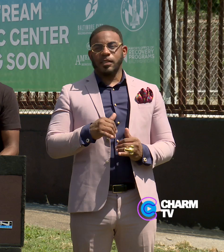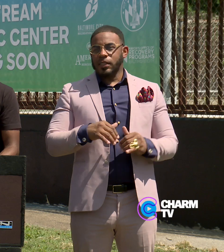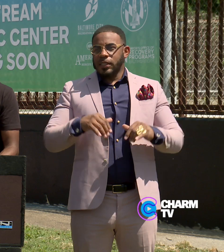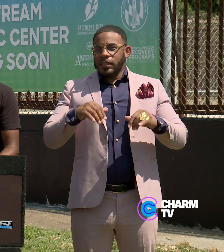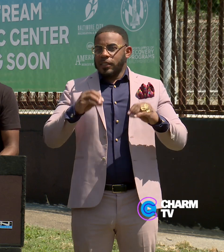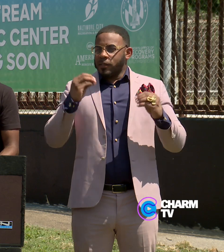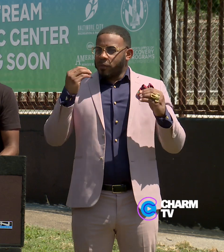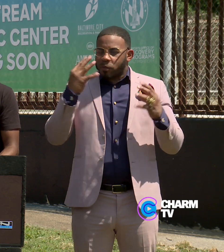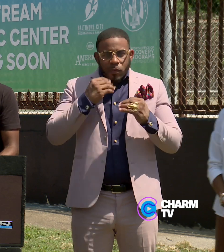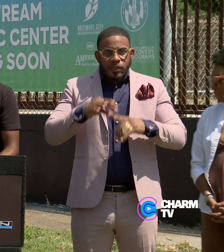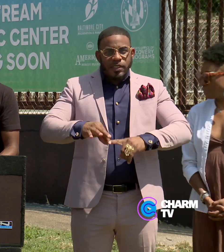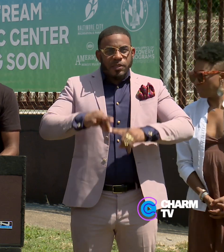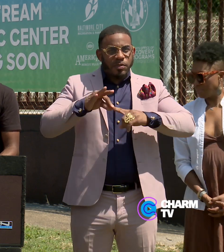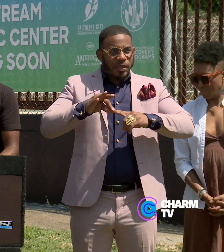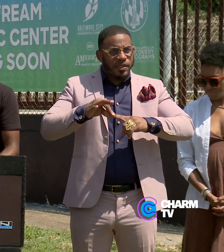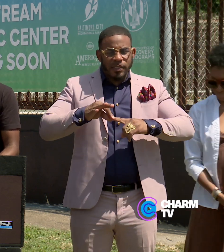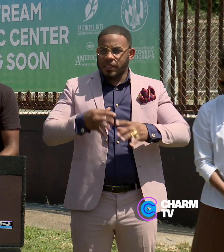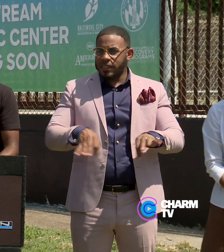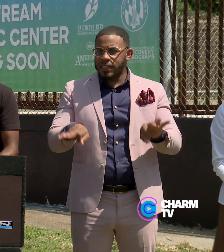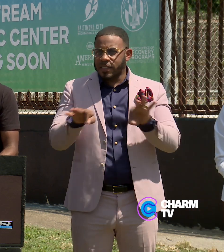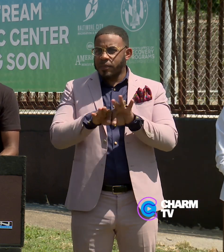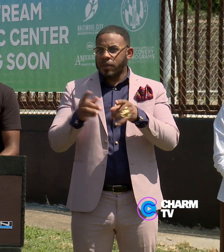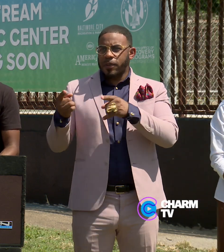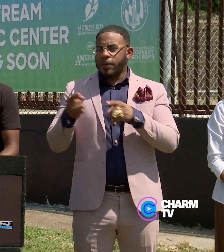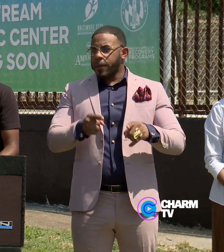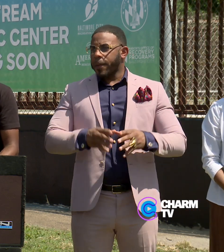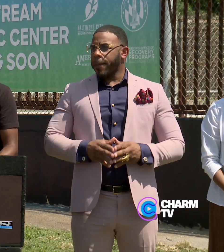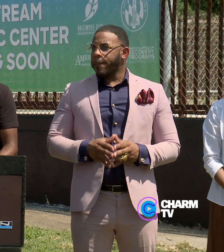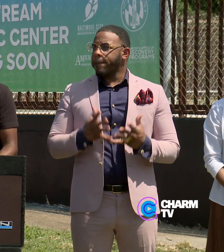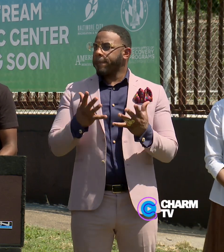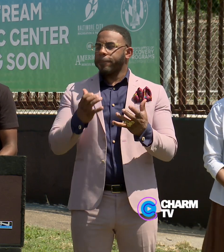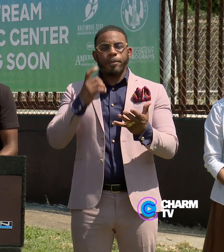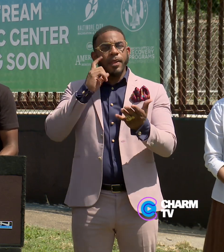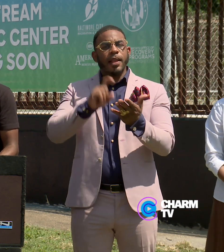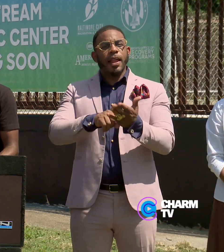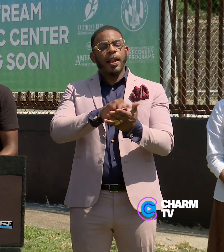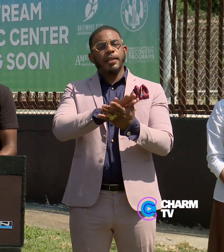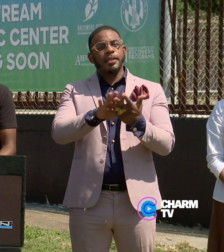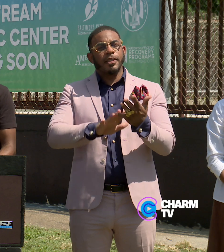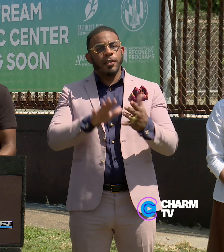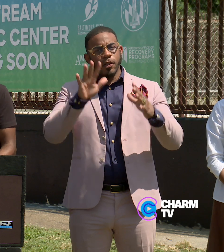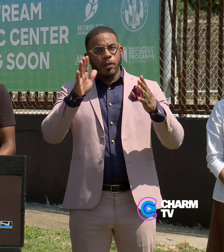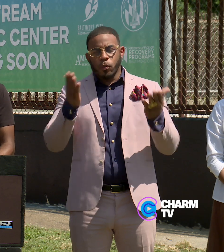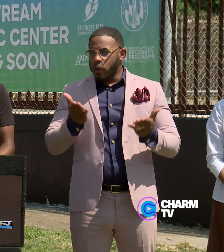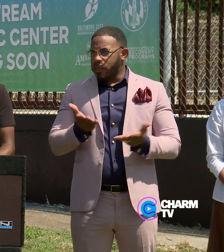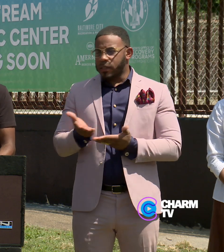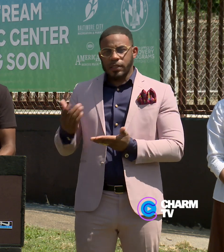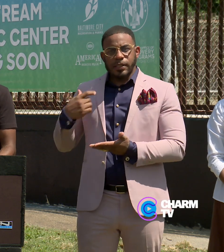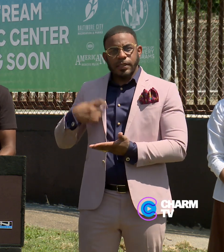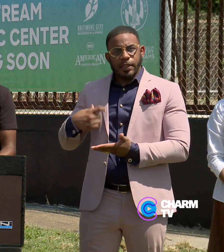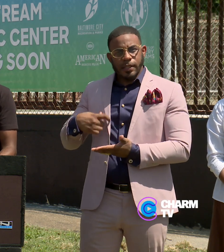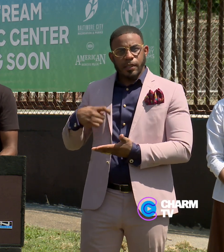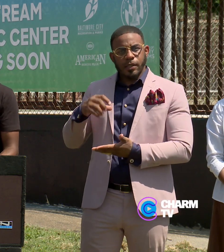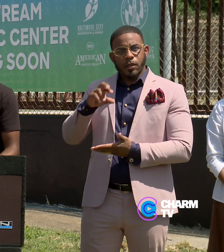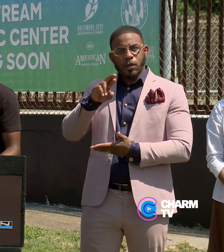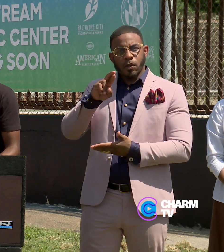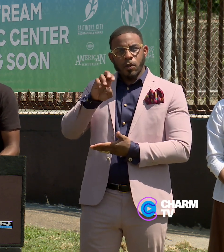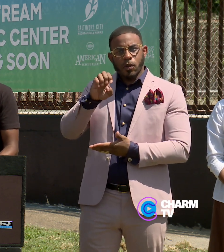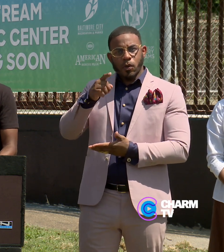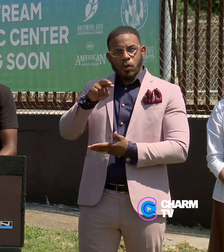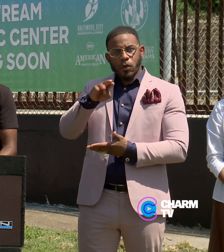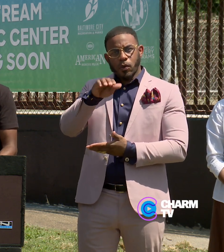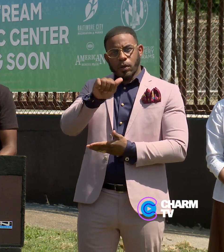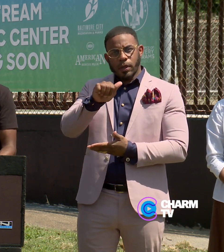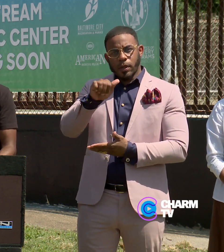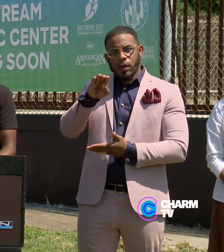this very special and significant occasion. I want to acknowledge the presence of Delegate Regina Boyce,